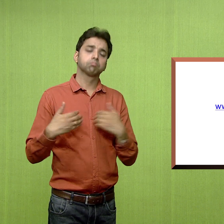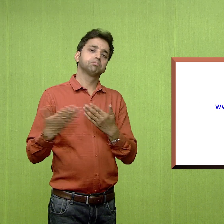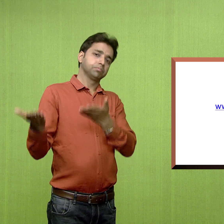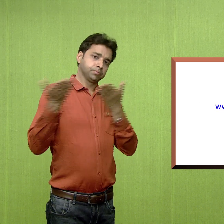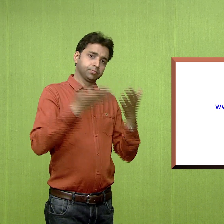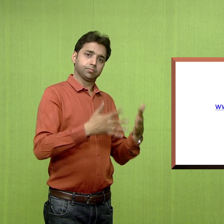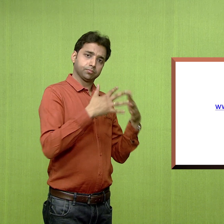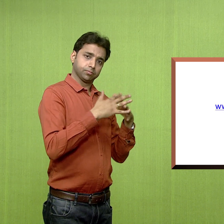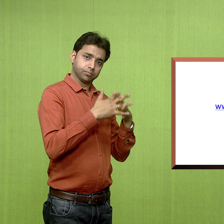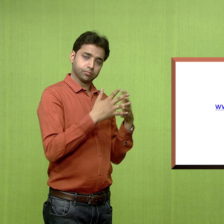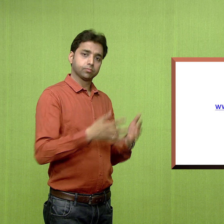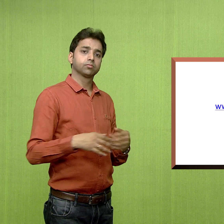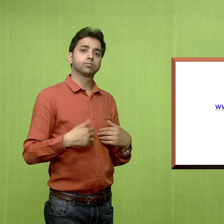visit our website at